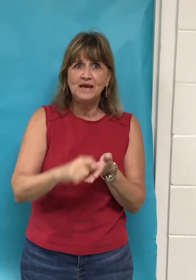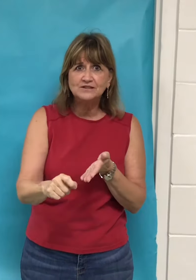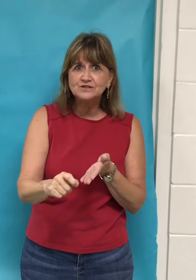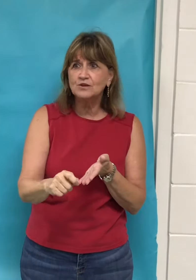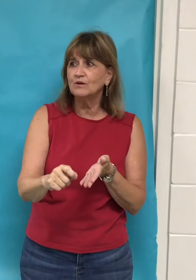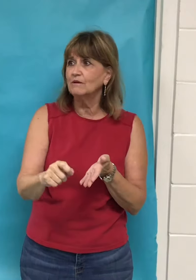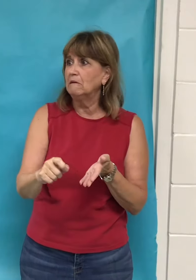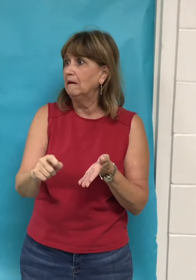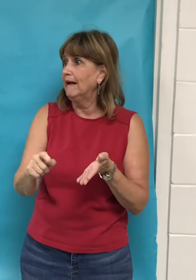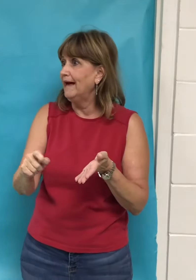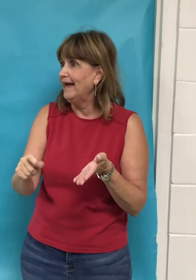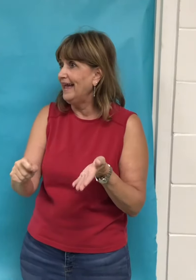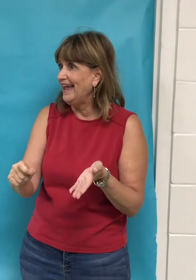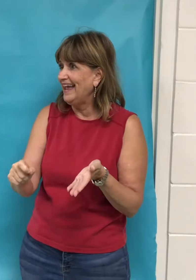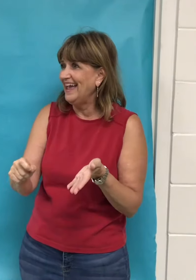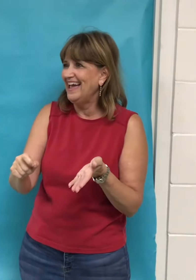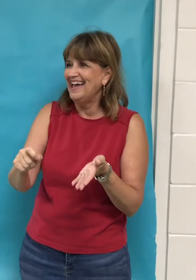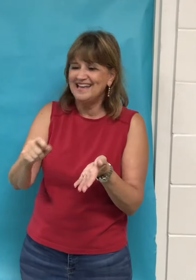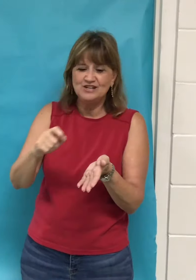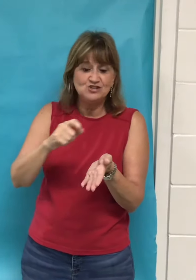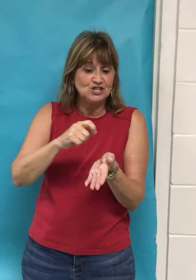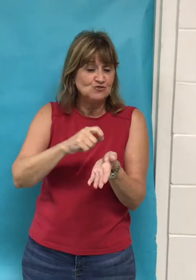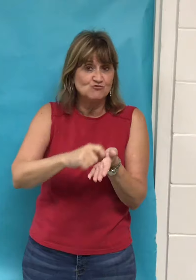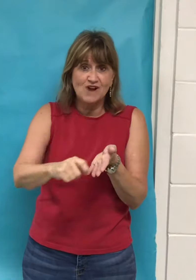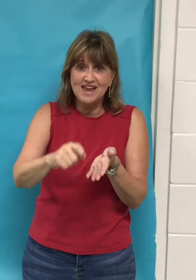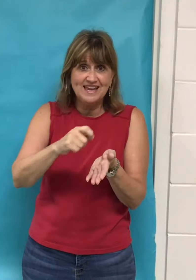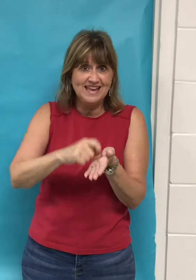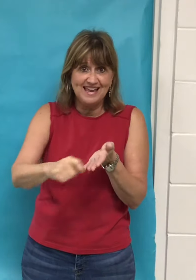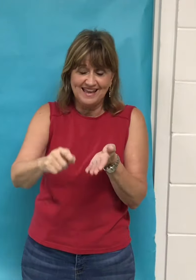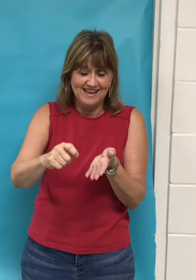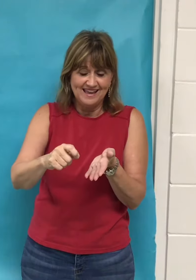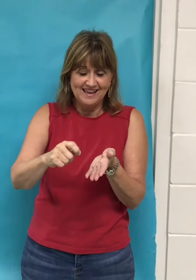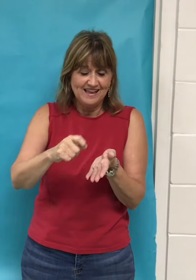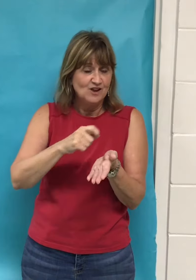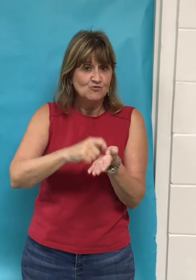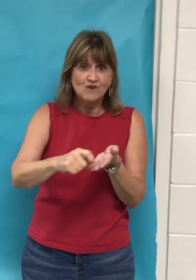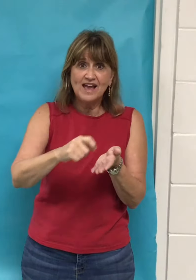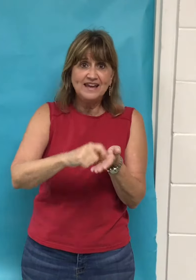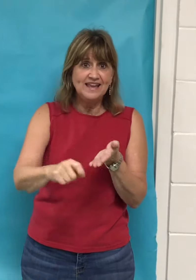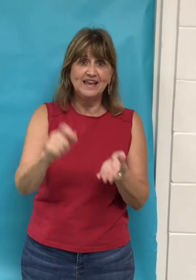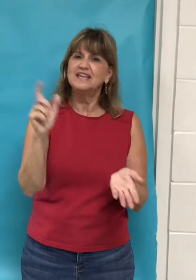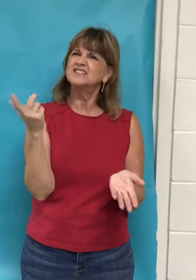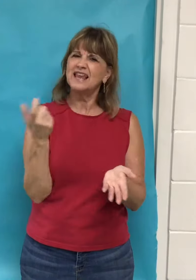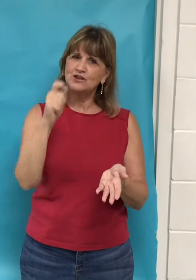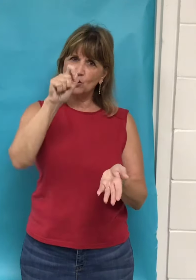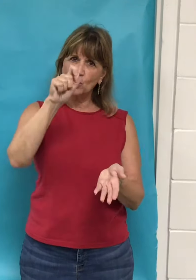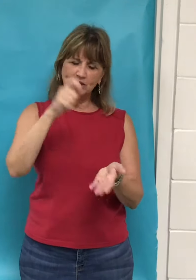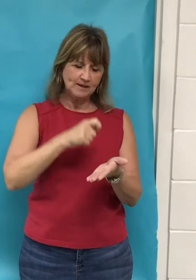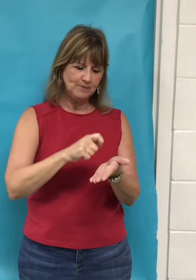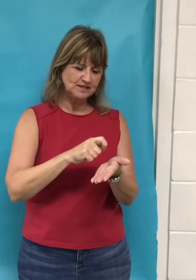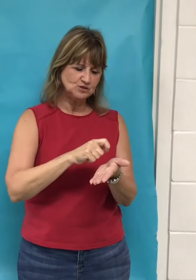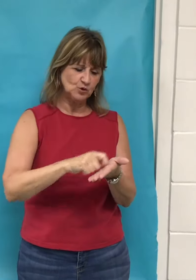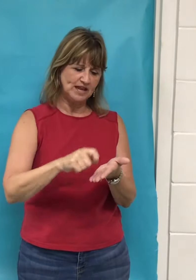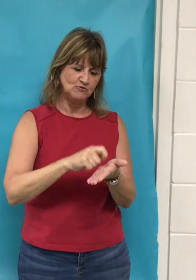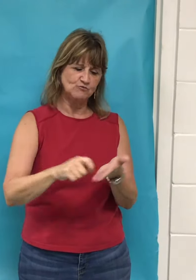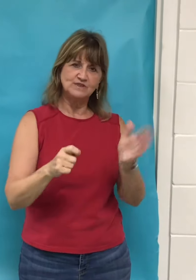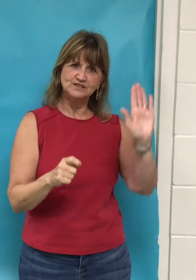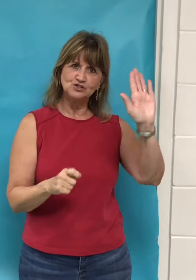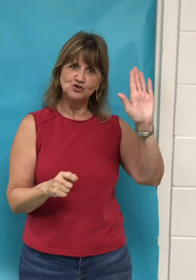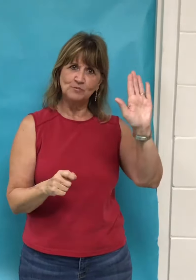Pencil. And just writing. Writing. It's like you're holding a pencil and this is your